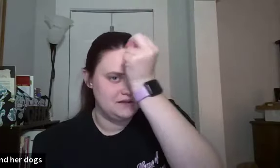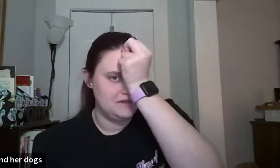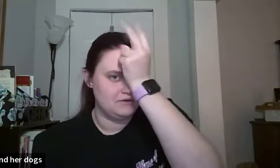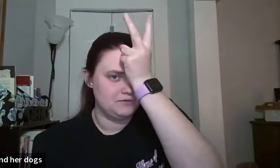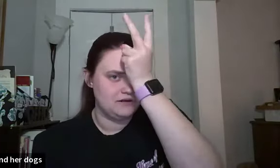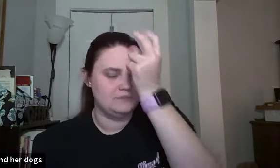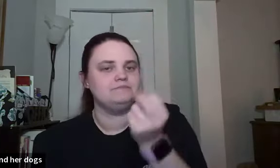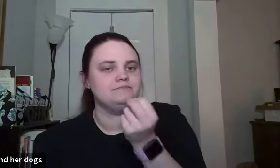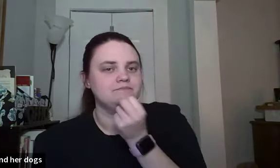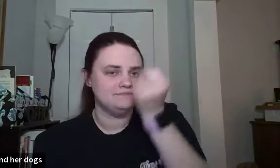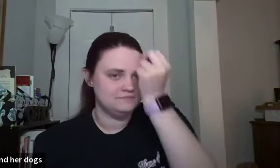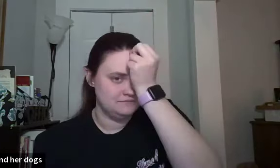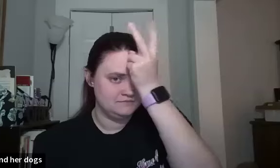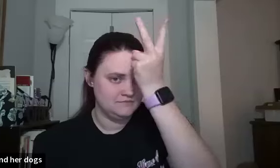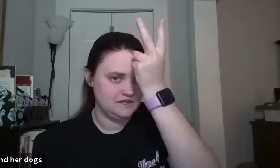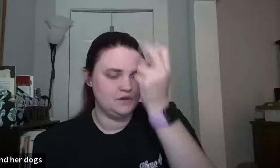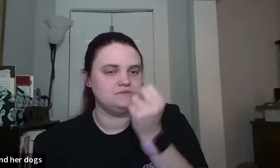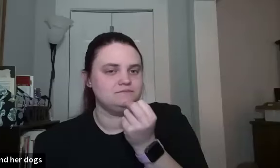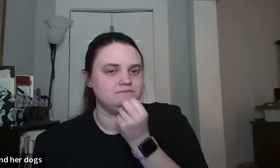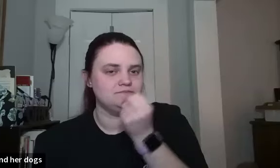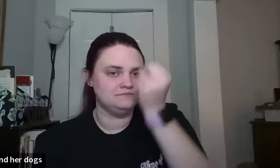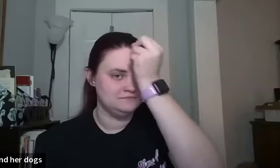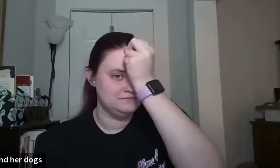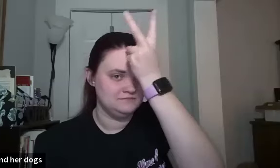then go forehead up. Goat.